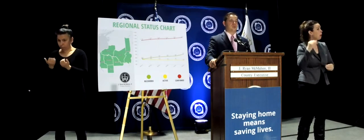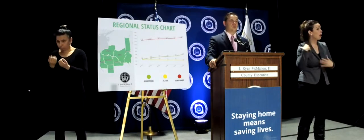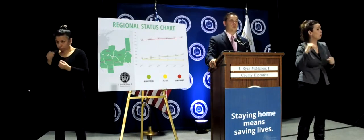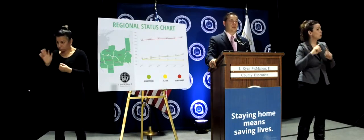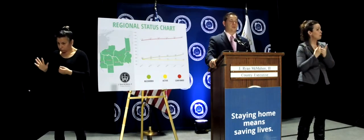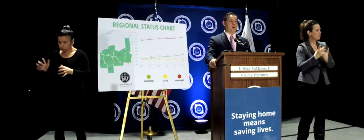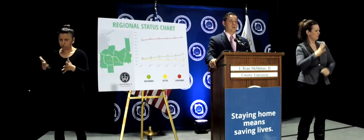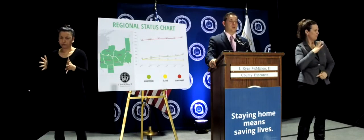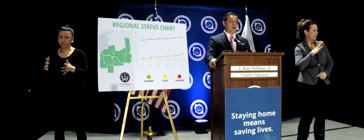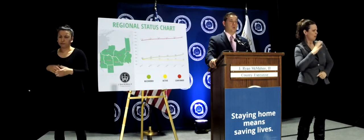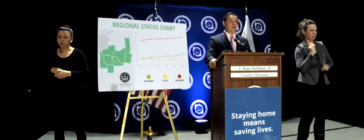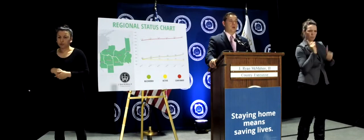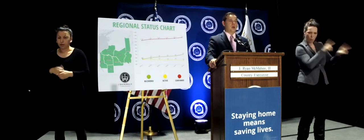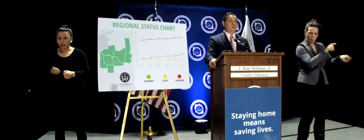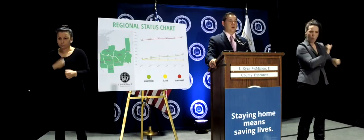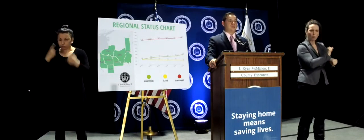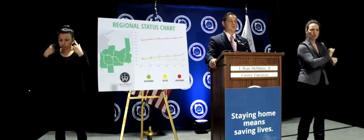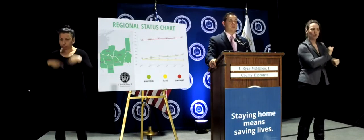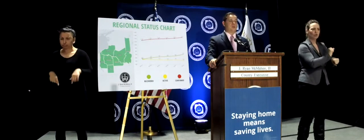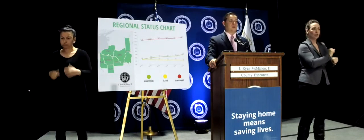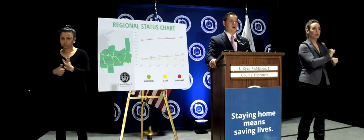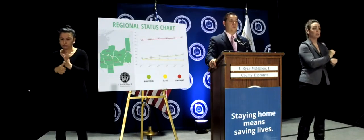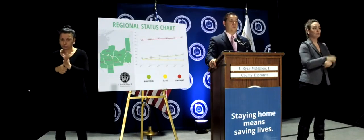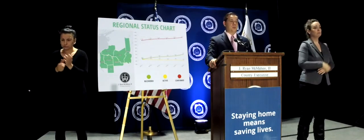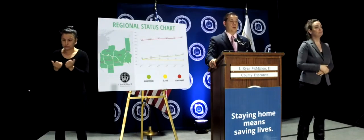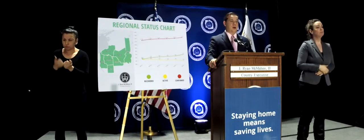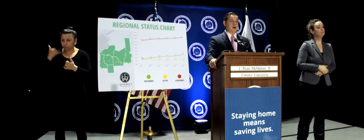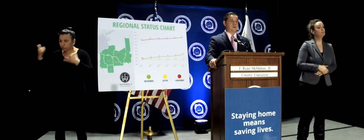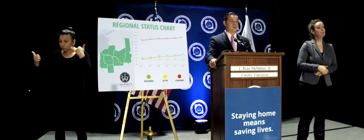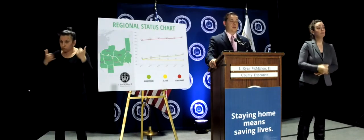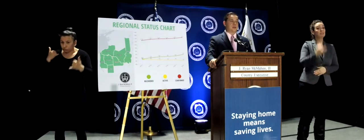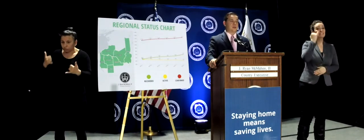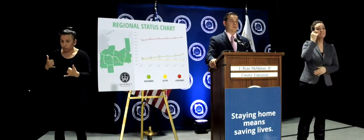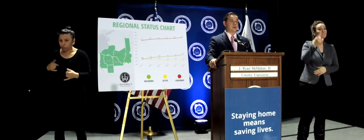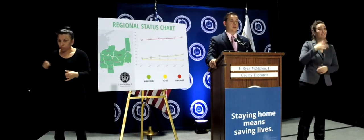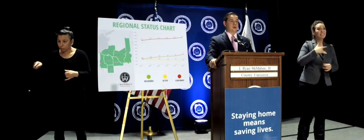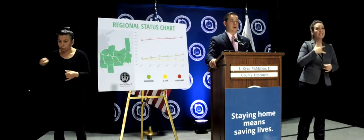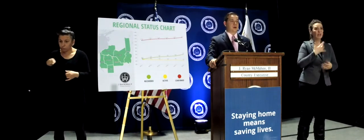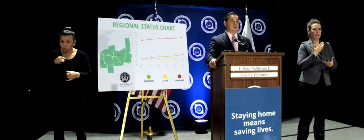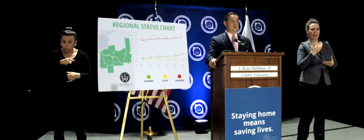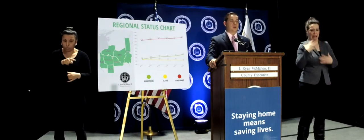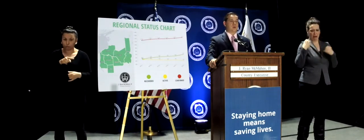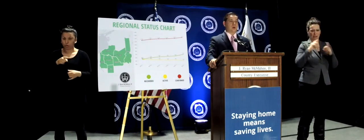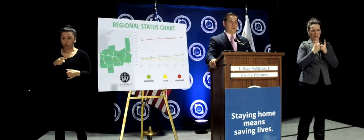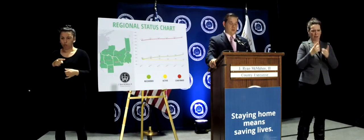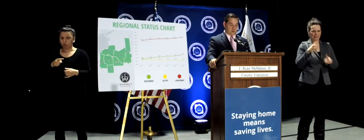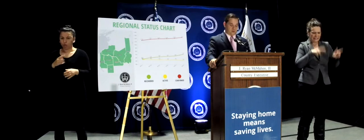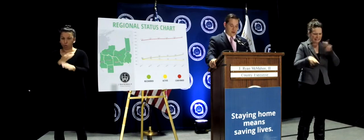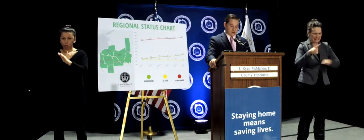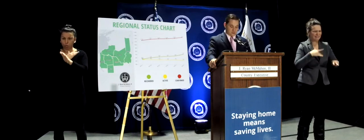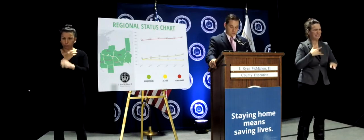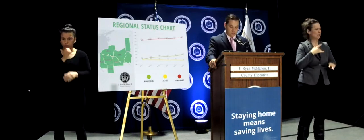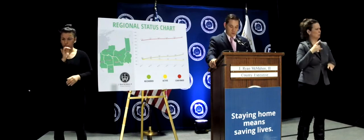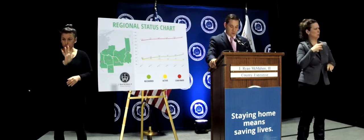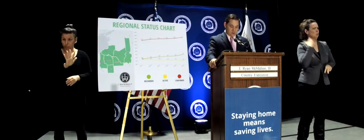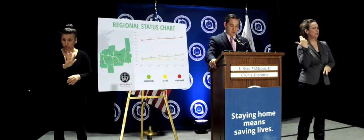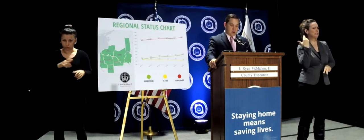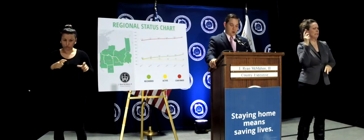investigation, we will let the public know, and we will ask the public for help so that they can be acutely aware of all the